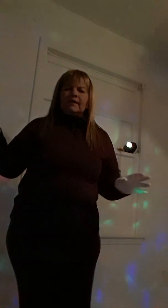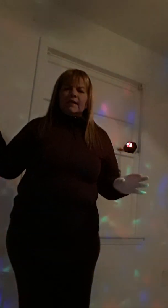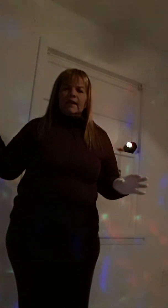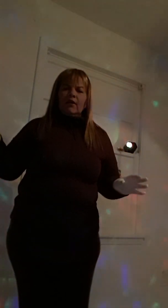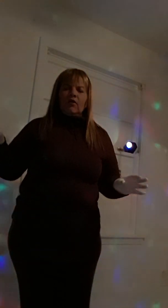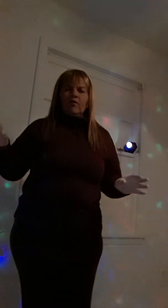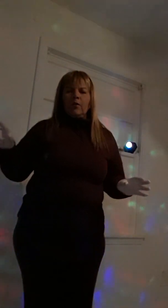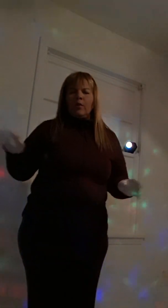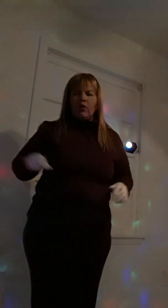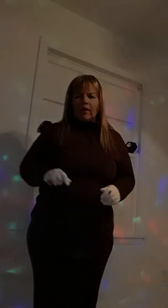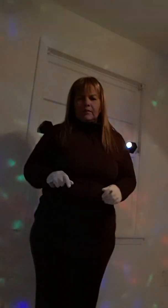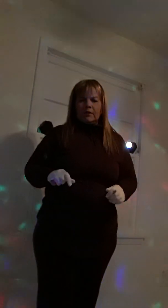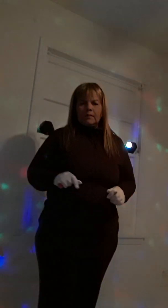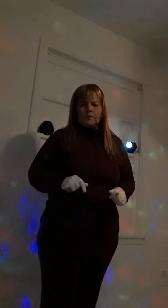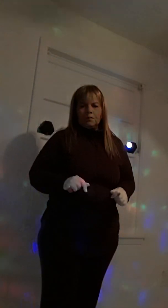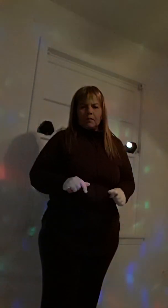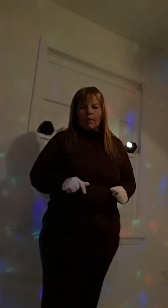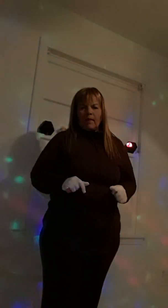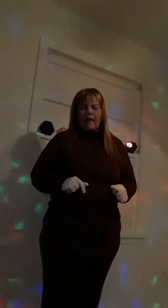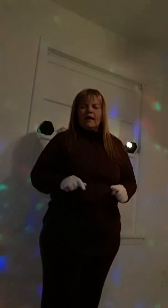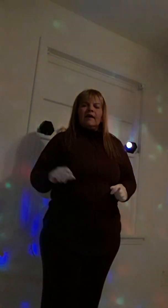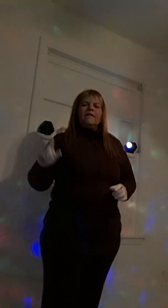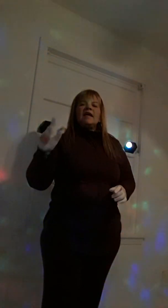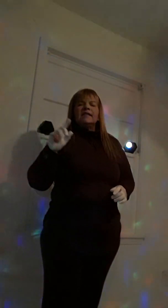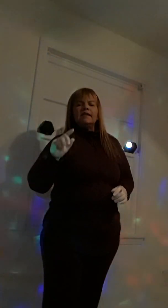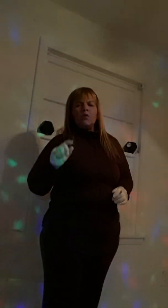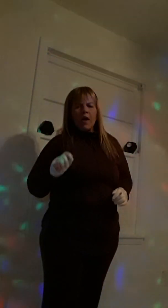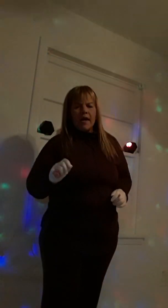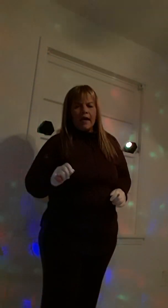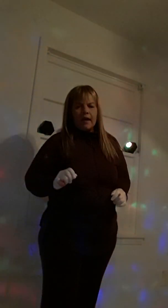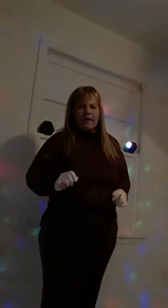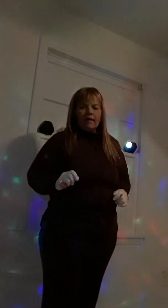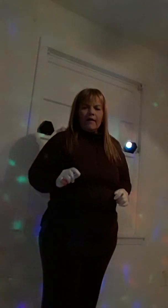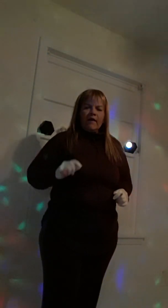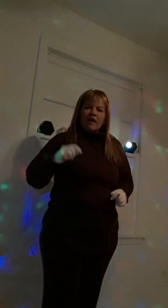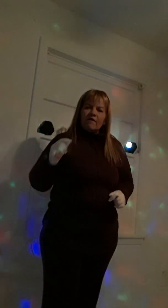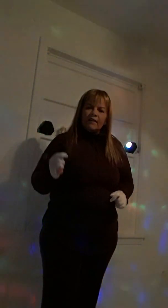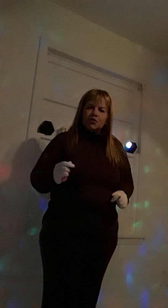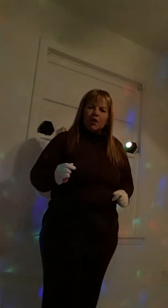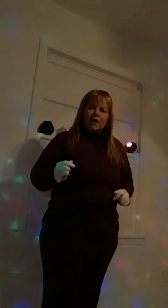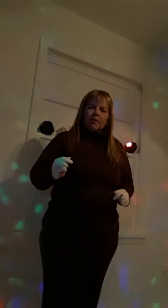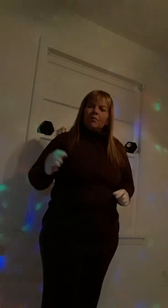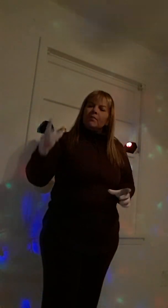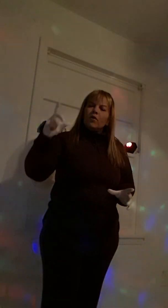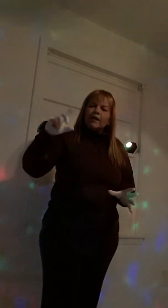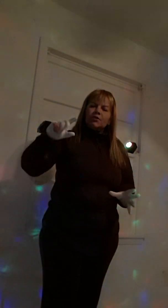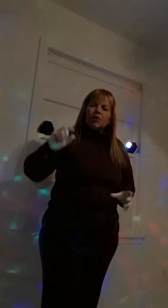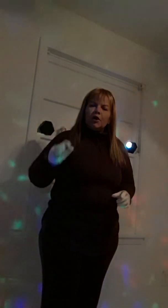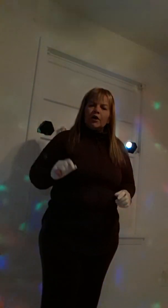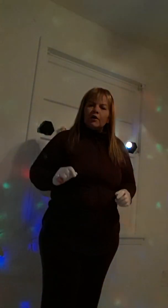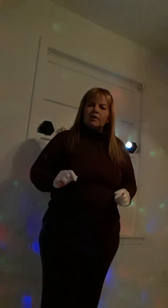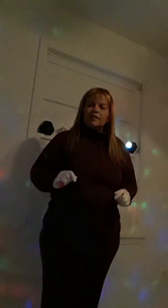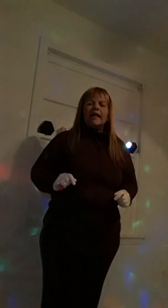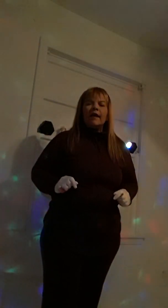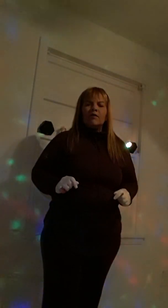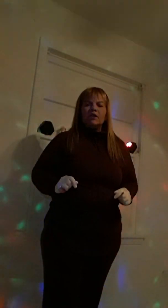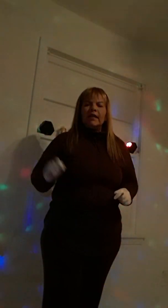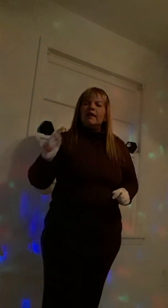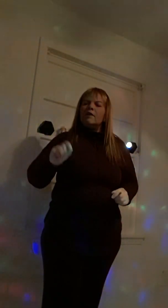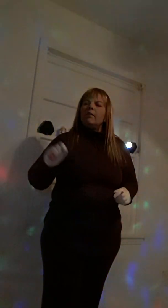plenty of programs. That's the way eventually people get to learn the language, and little by